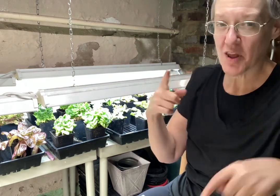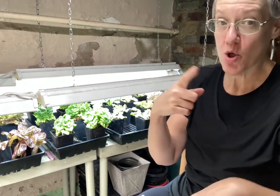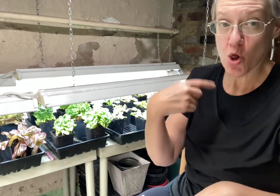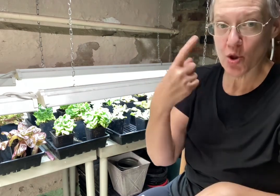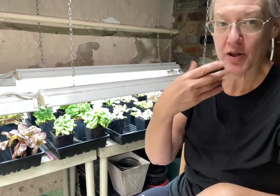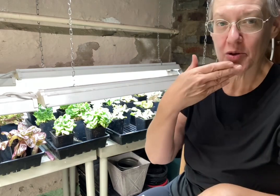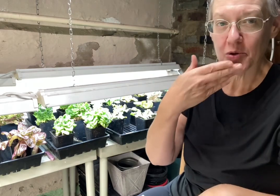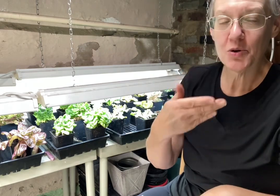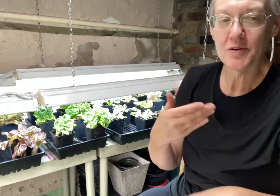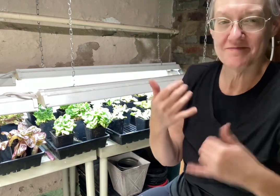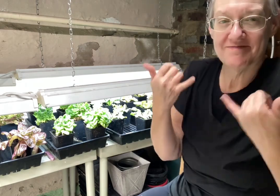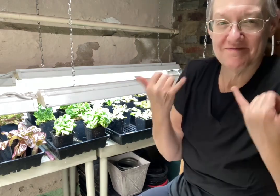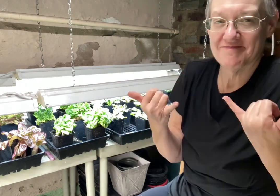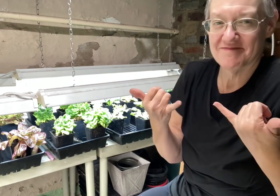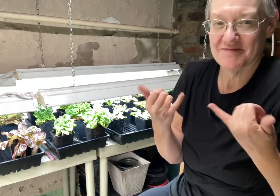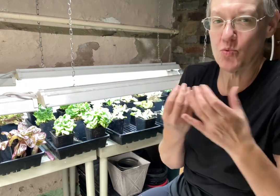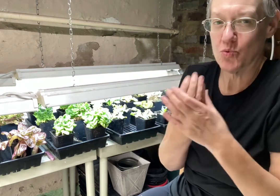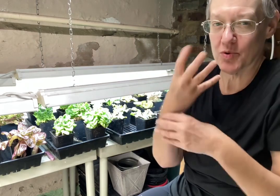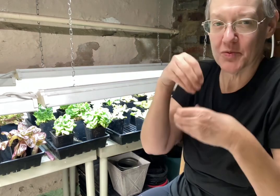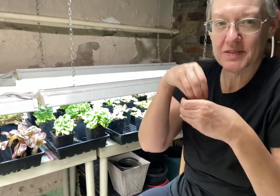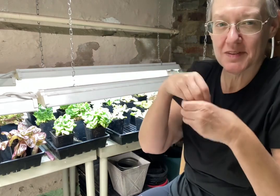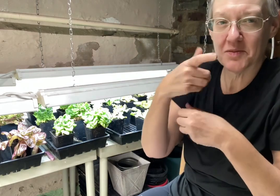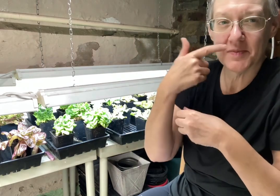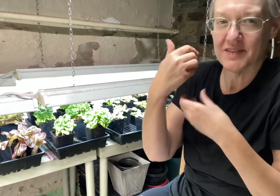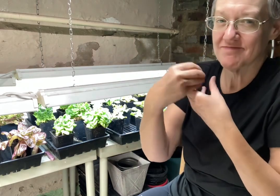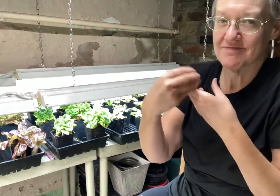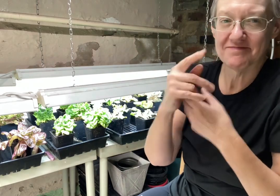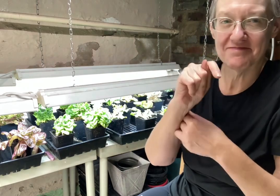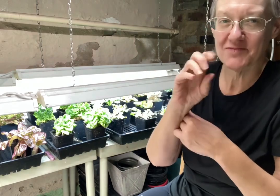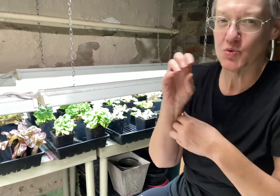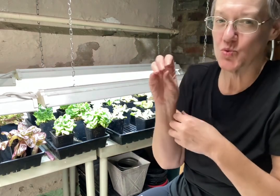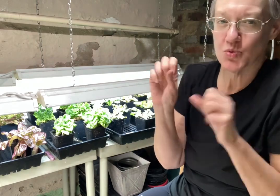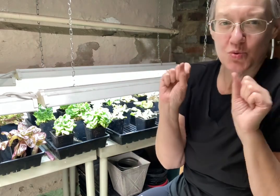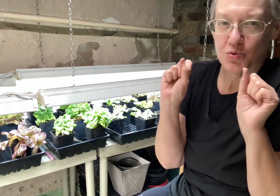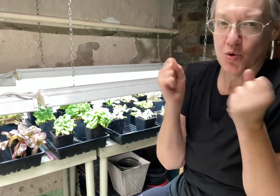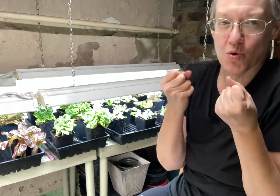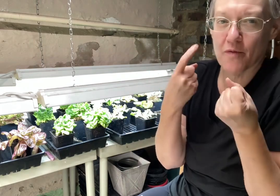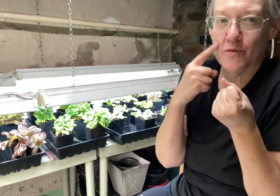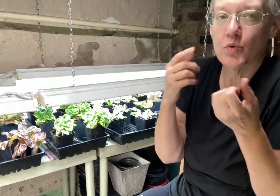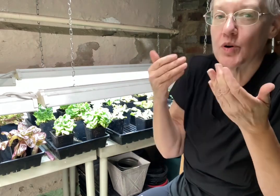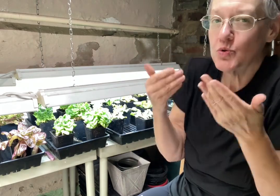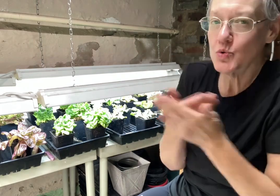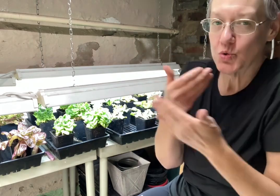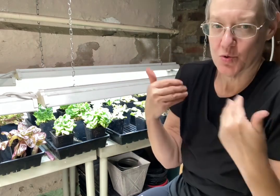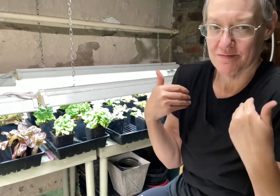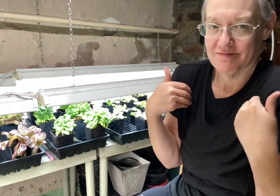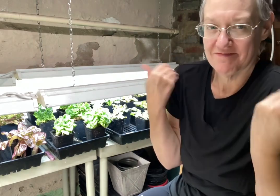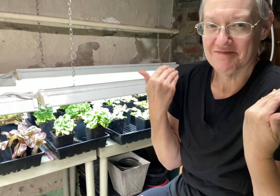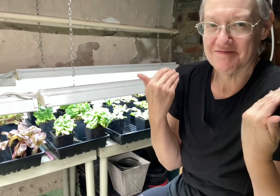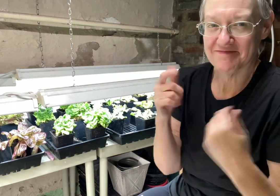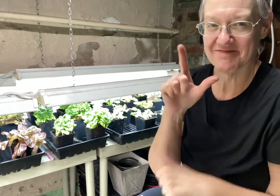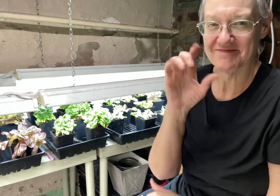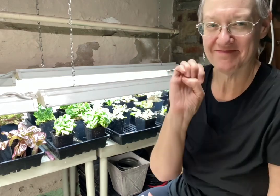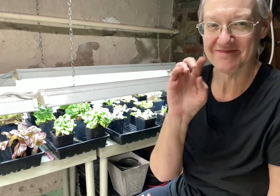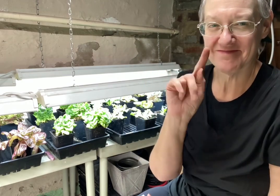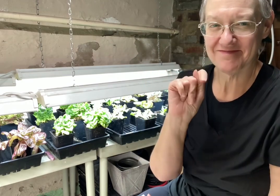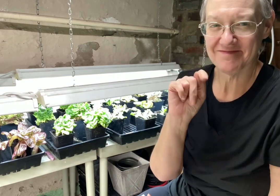own seeds. We got some other varieties too. And we're growing them inside right now because it's just too cold outside for